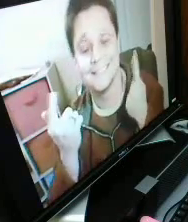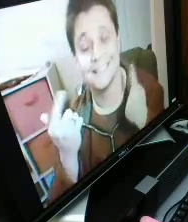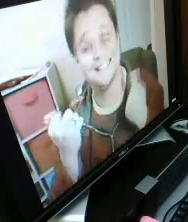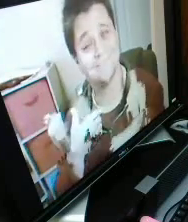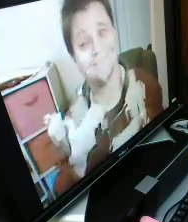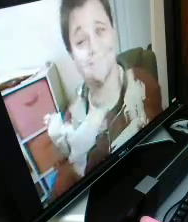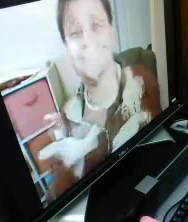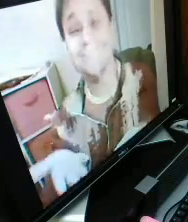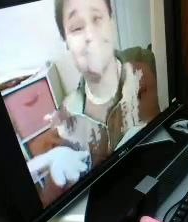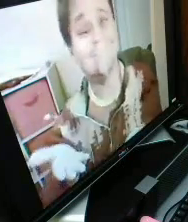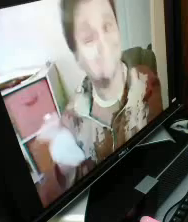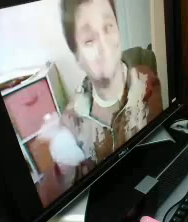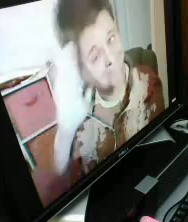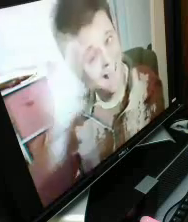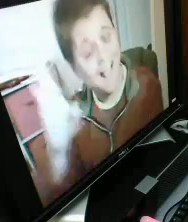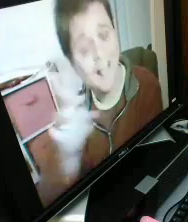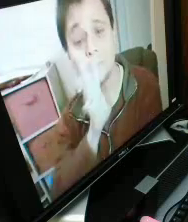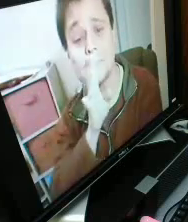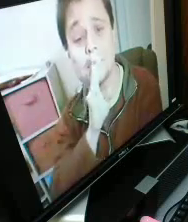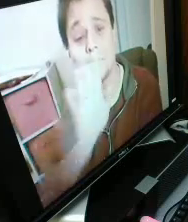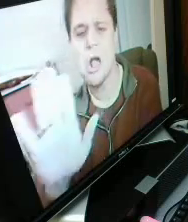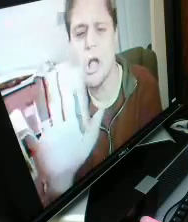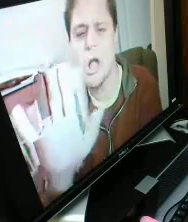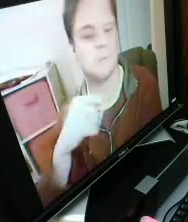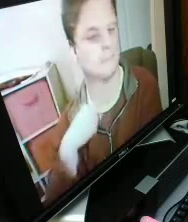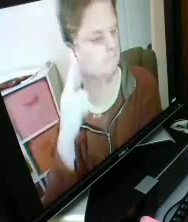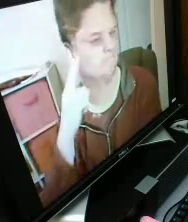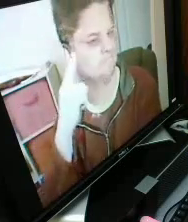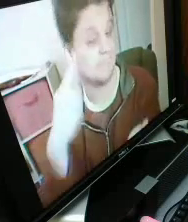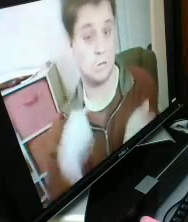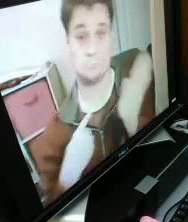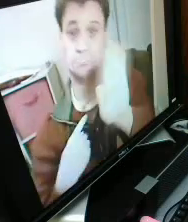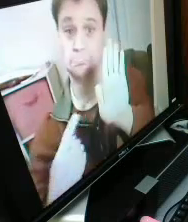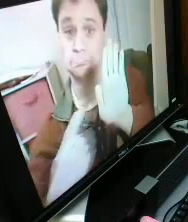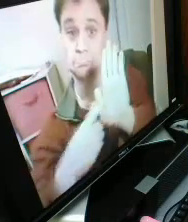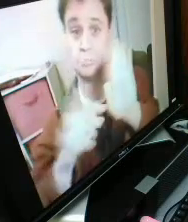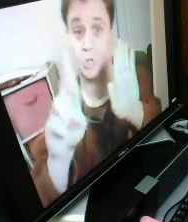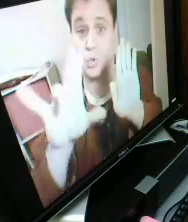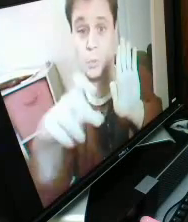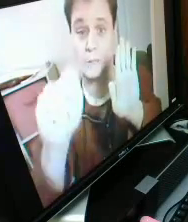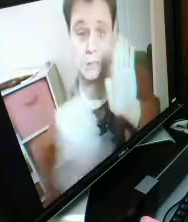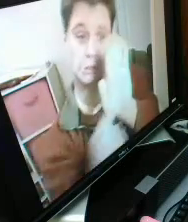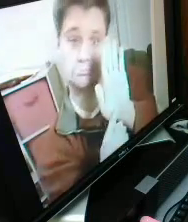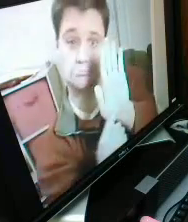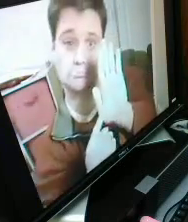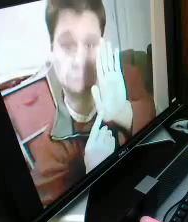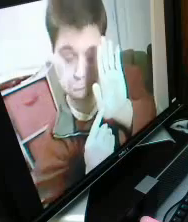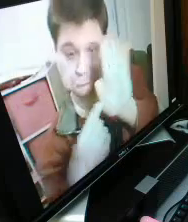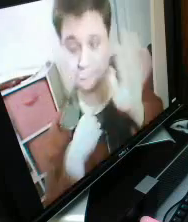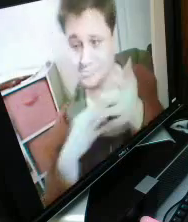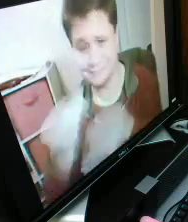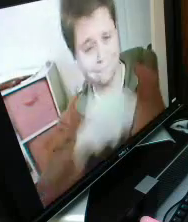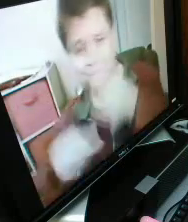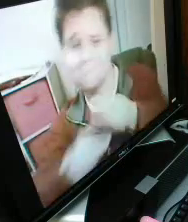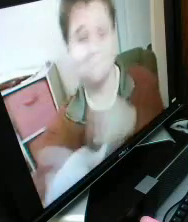I thought, what's really important about the job is I just smile and not be able to, and that I couldn't, because I couldn't talk, I